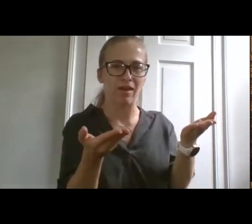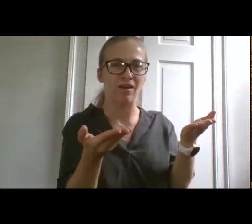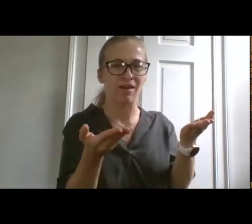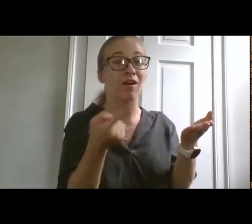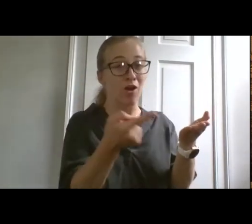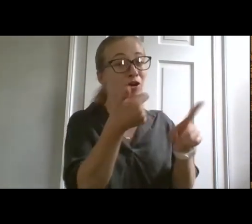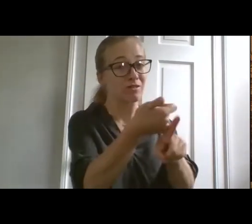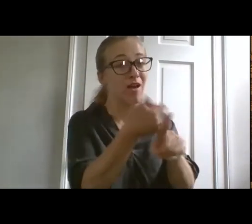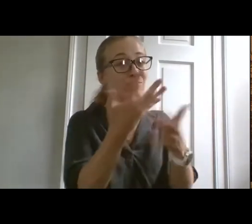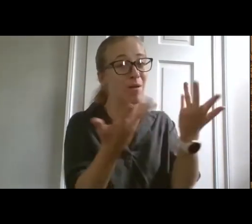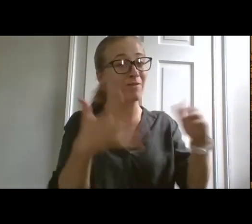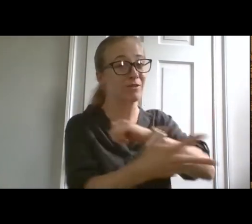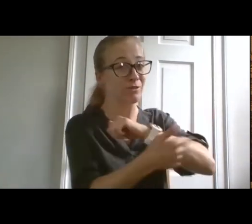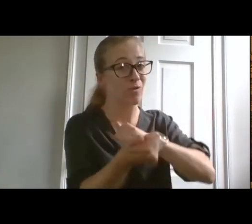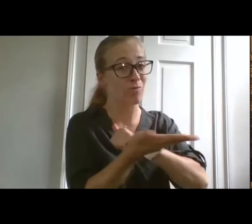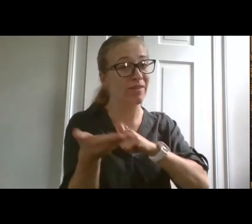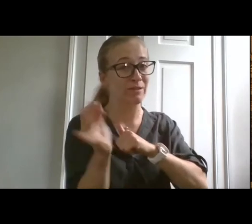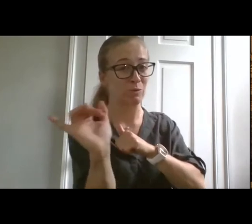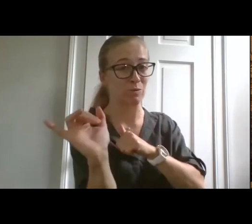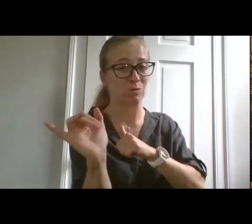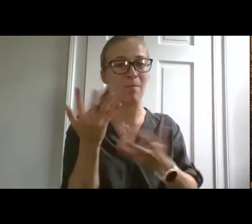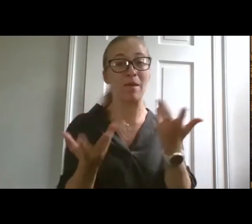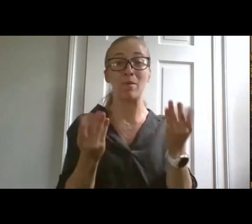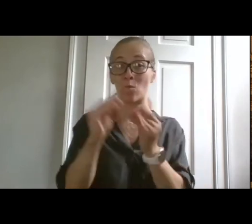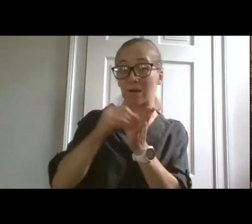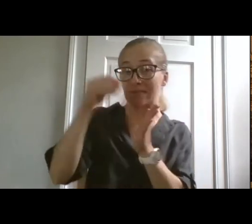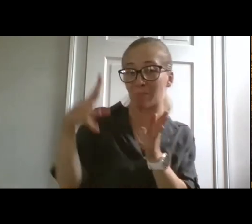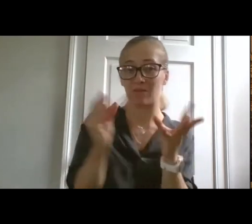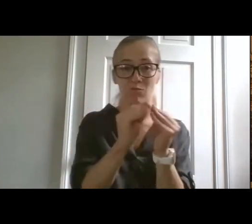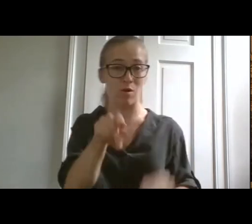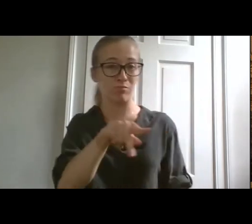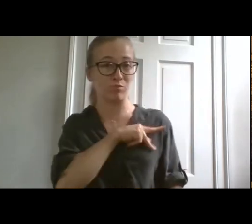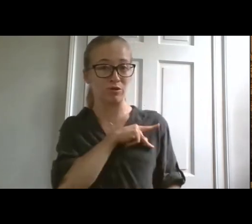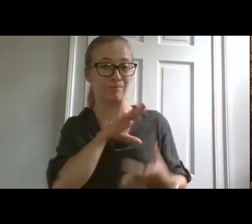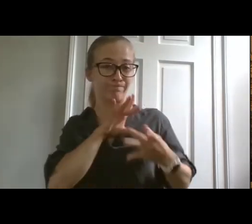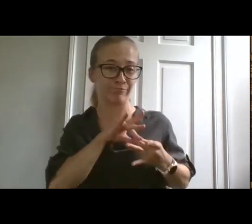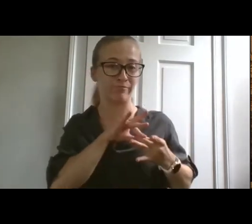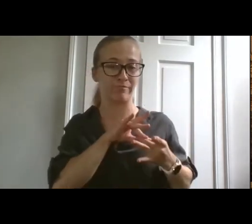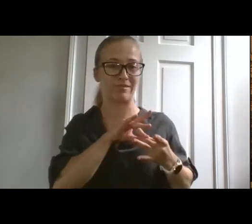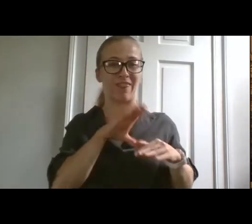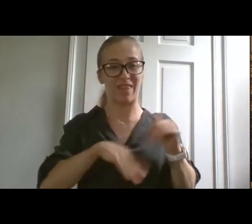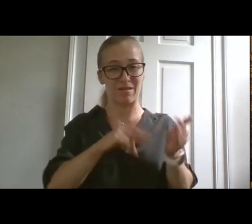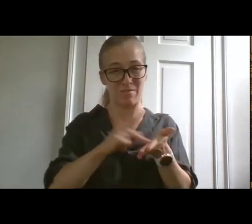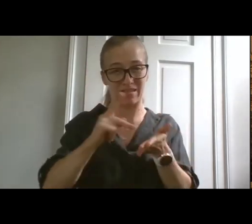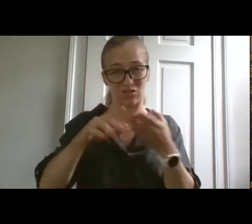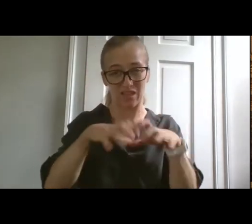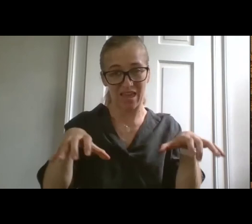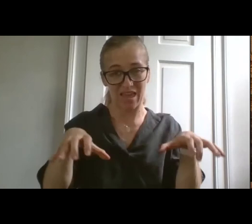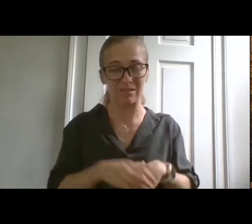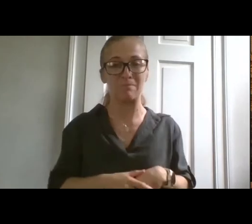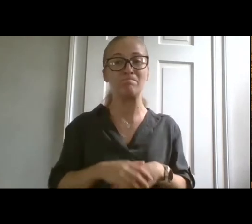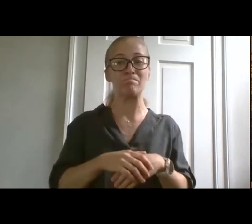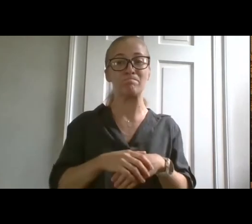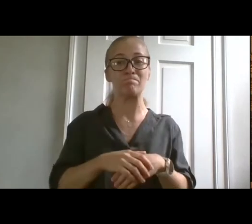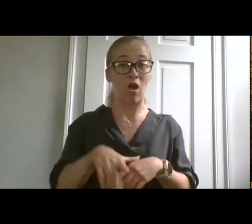stolen a few things herself, maybe things more expensive and personal than pencil cases. A legitimate thing wouldn't be